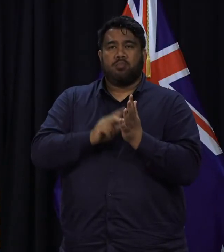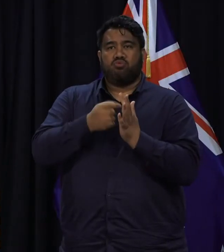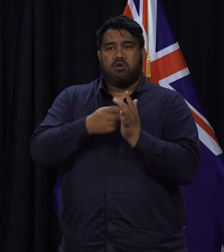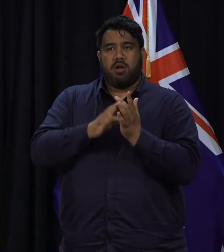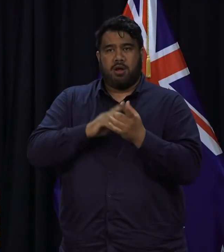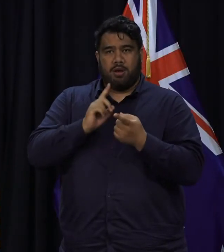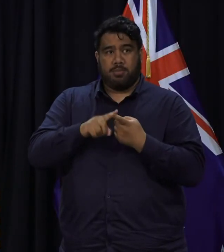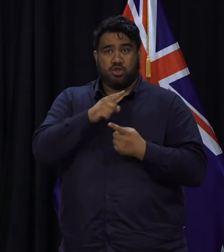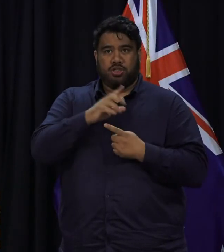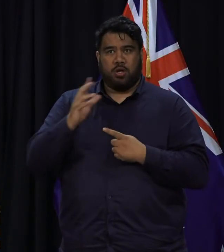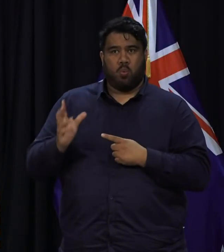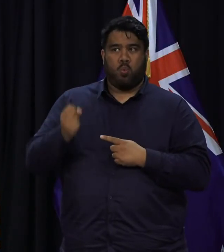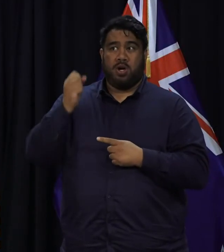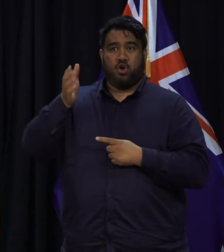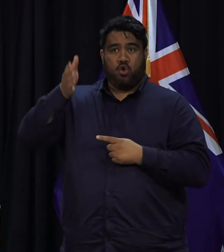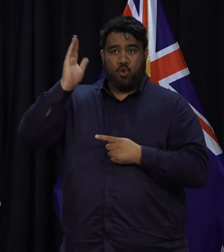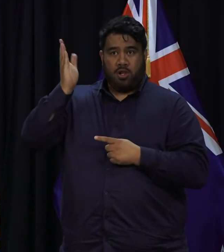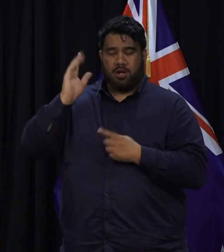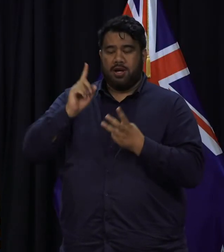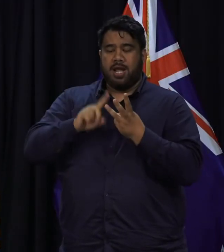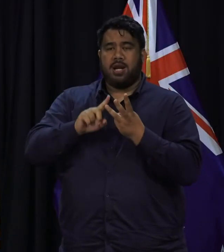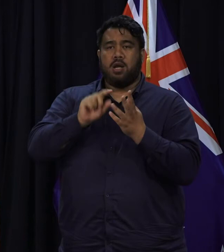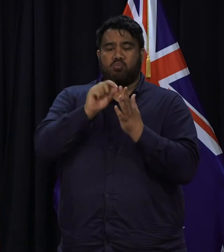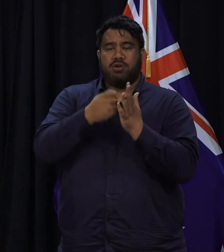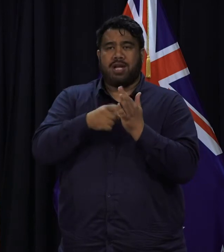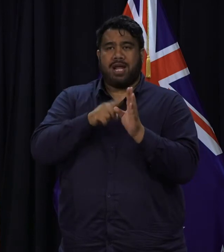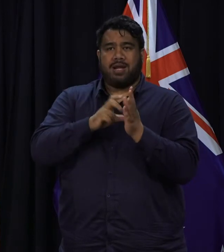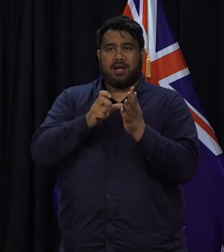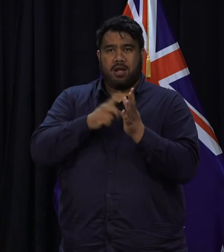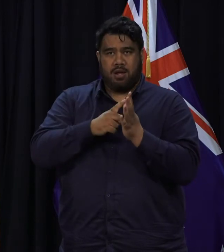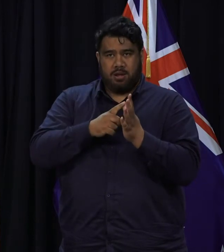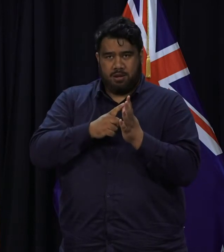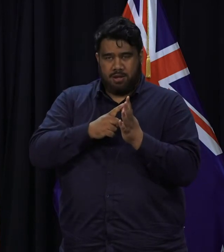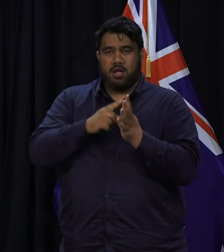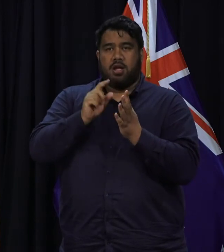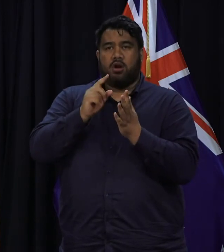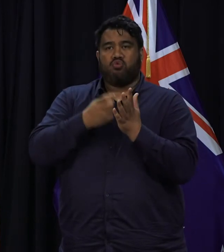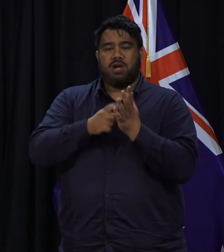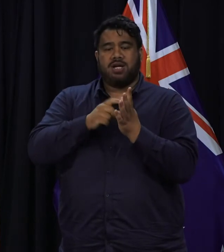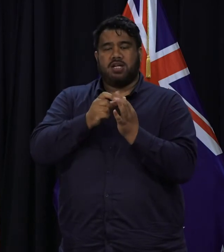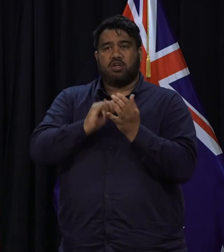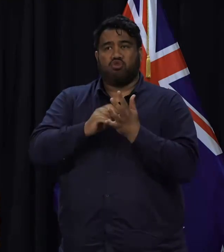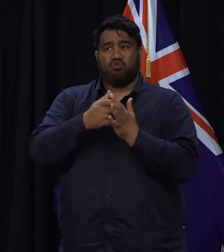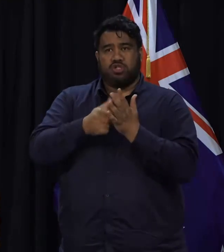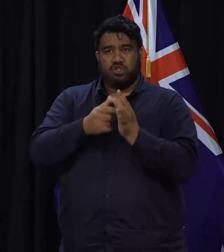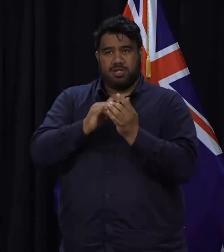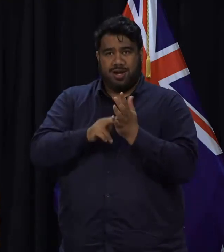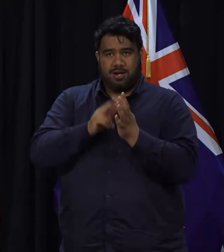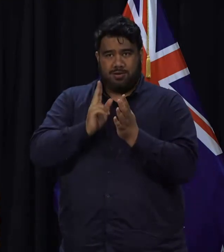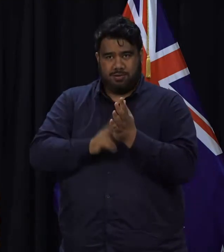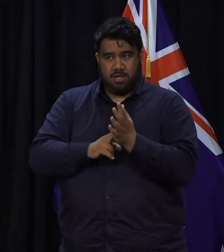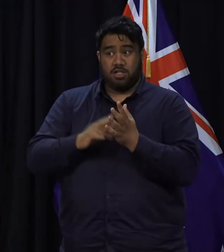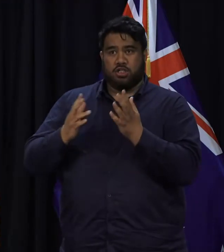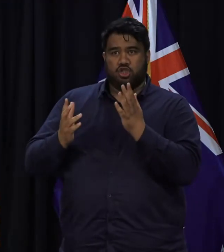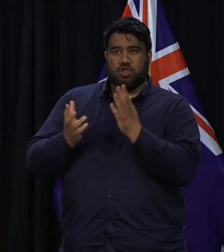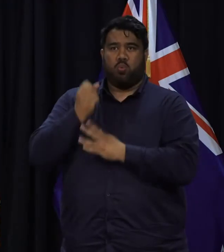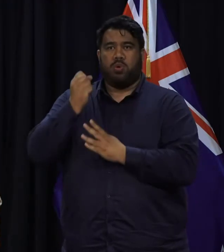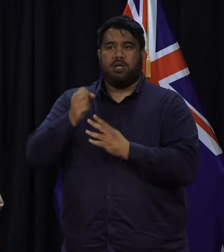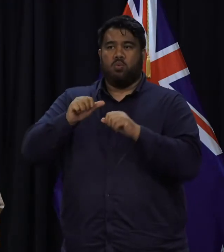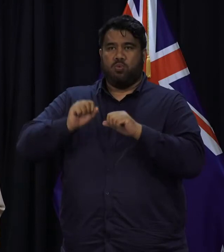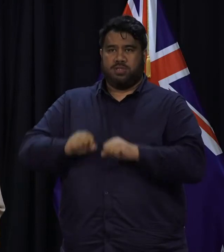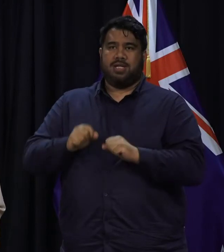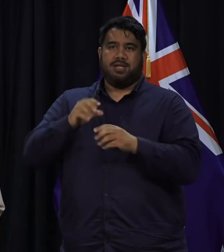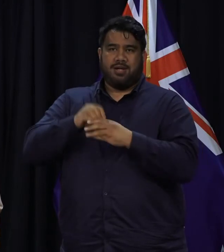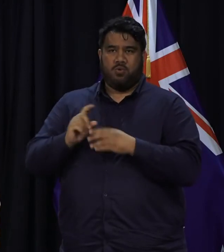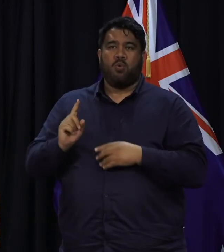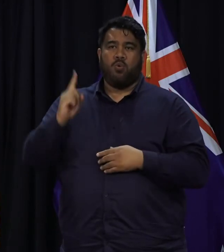Northland, and Priyanka Radhikrishna, who has taken out Mangakiki. It is an extraordinarily big day for Priyanka